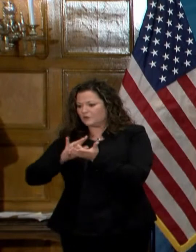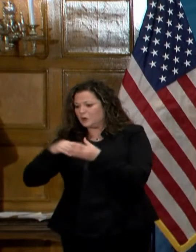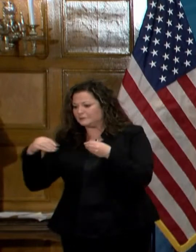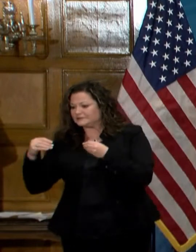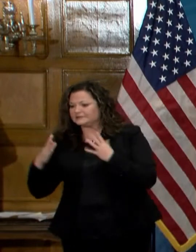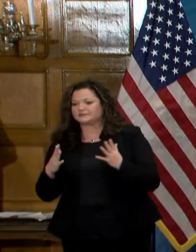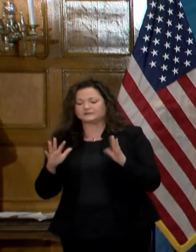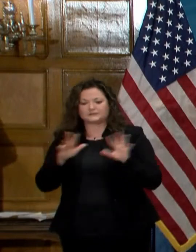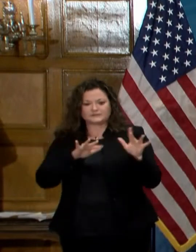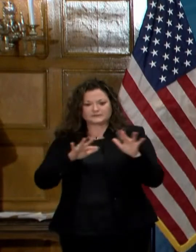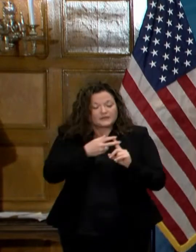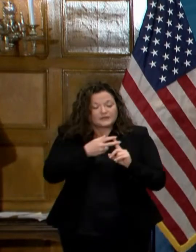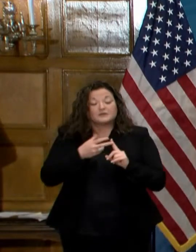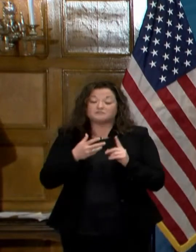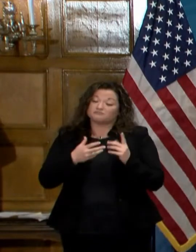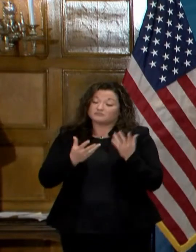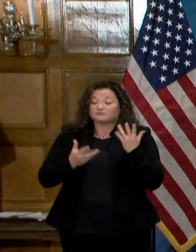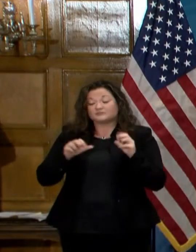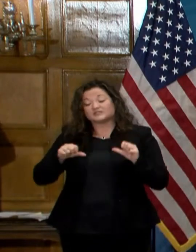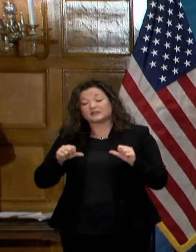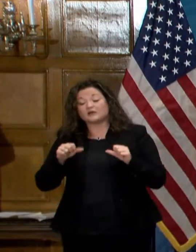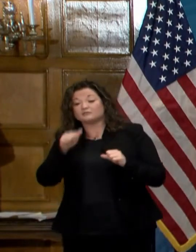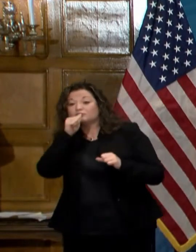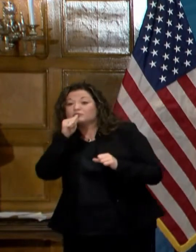as, in some cases, private own